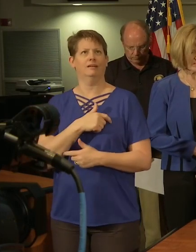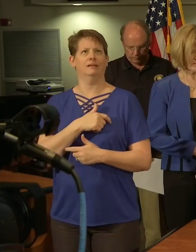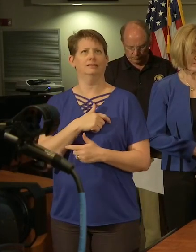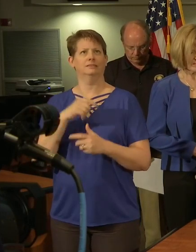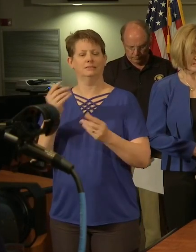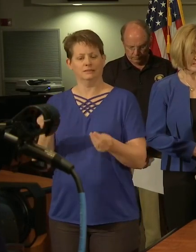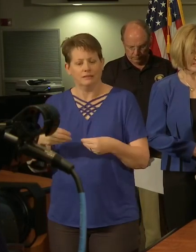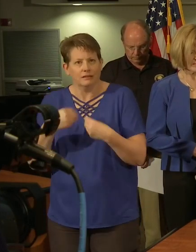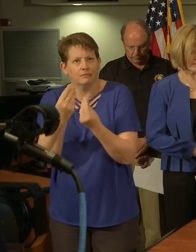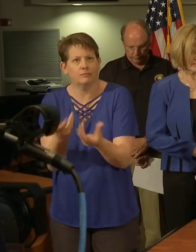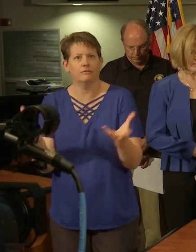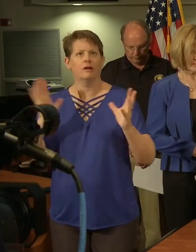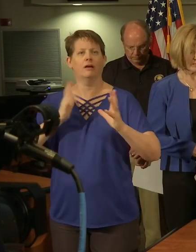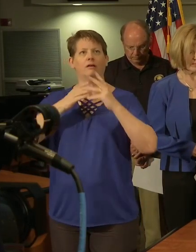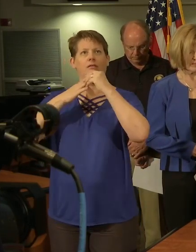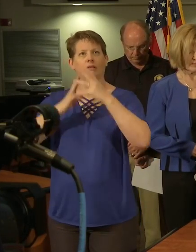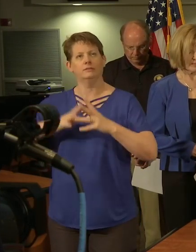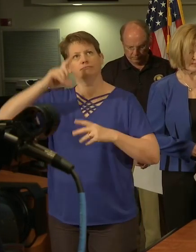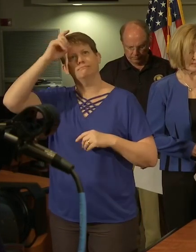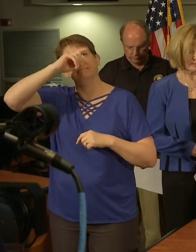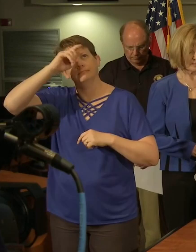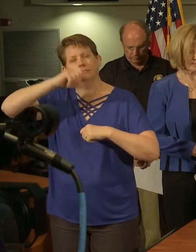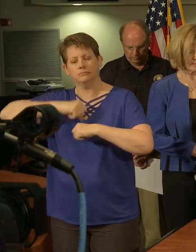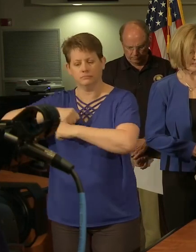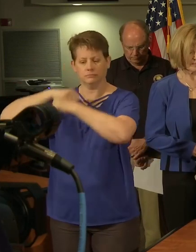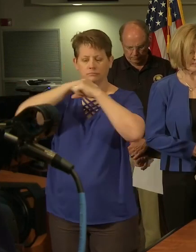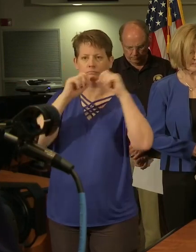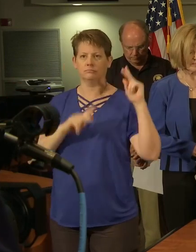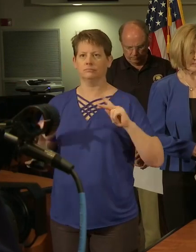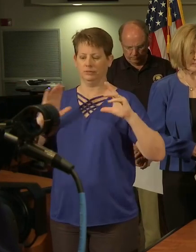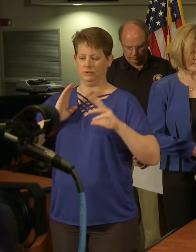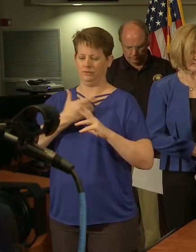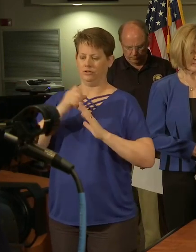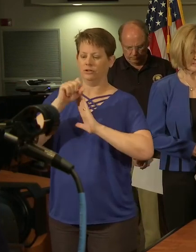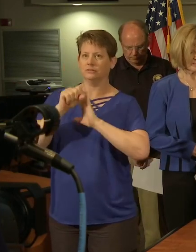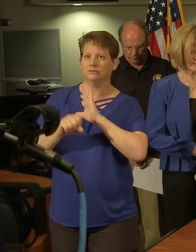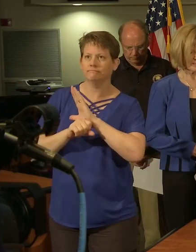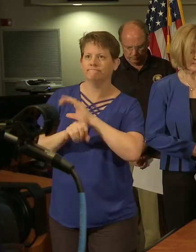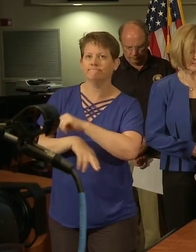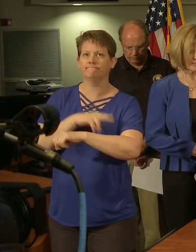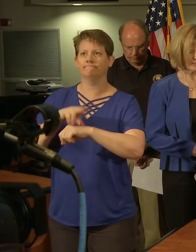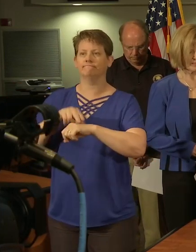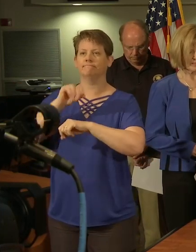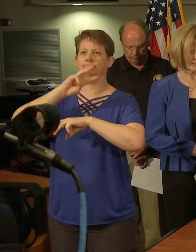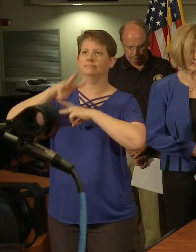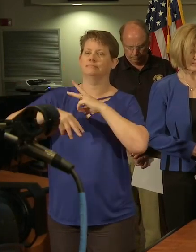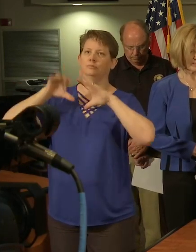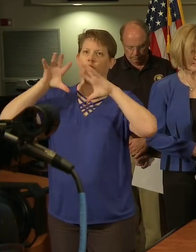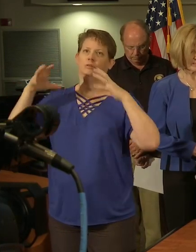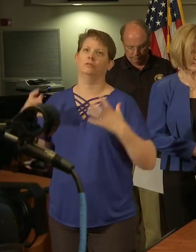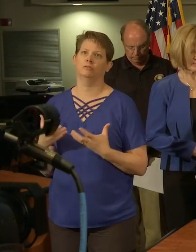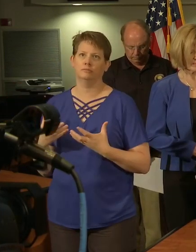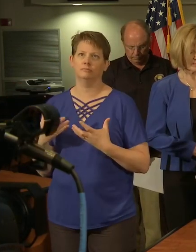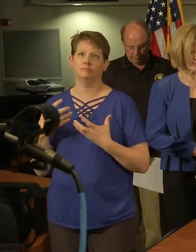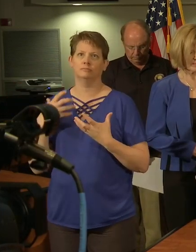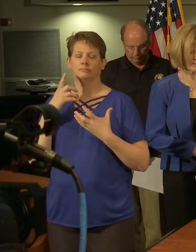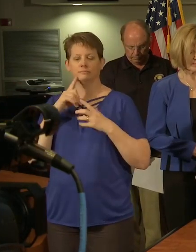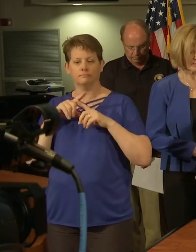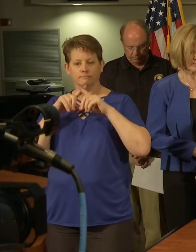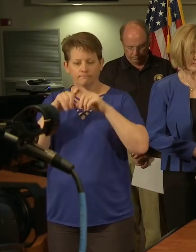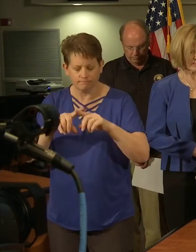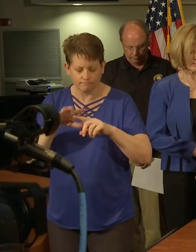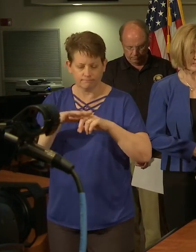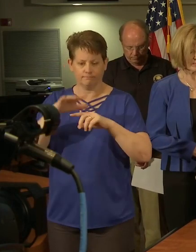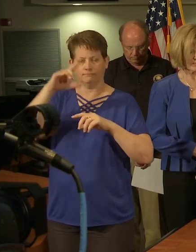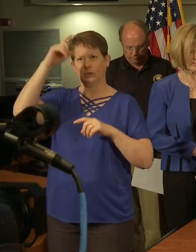Grant our leaders wisdom that they may help protect the people of our state, nation, and world. May we lean on the wisdom of